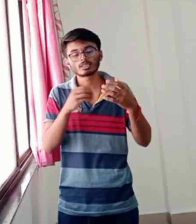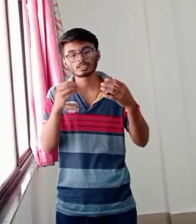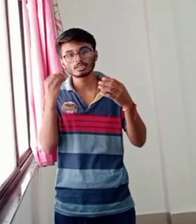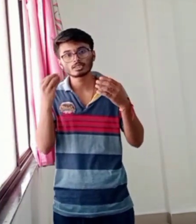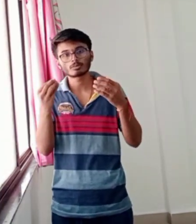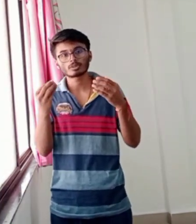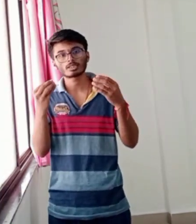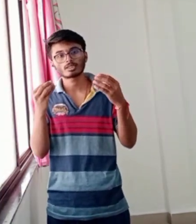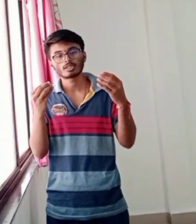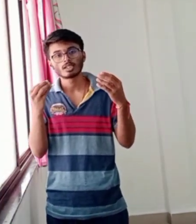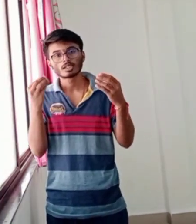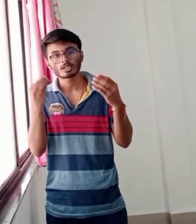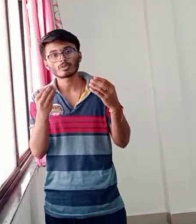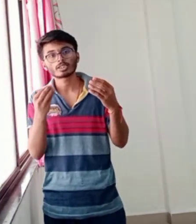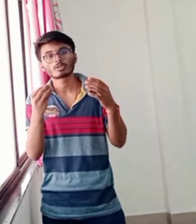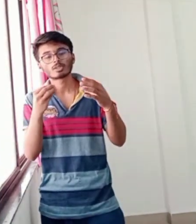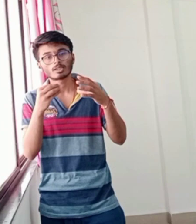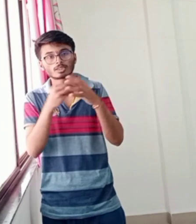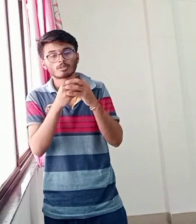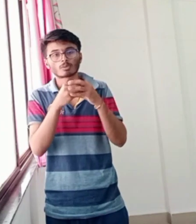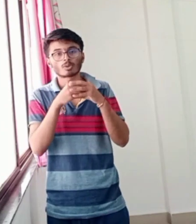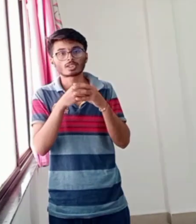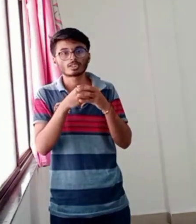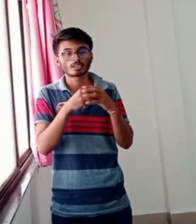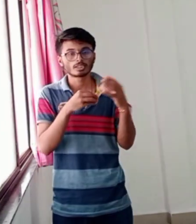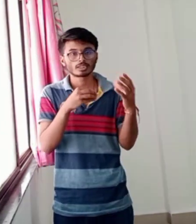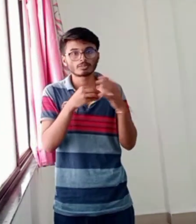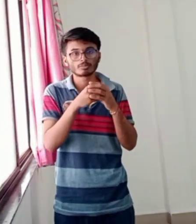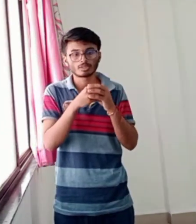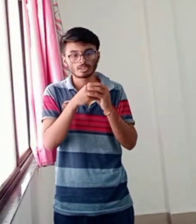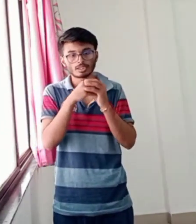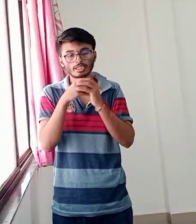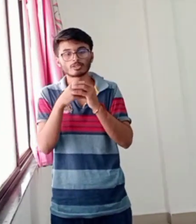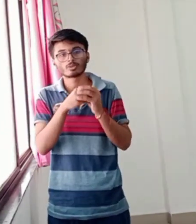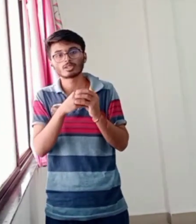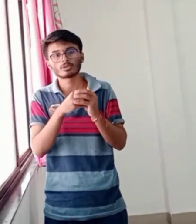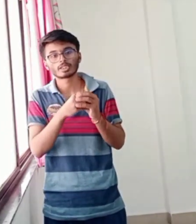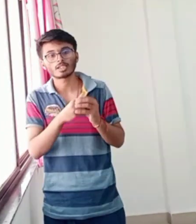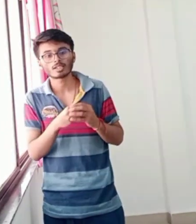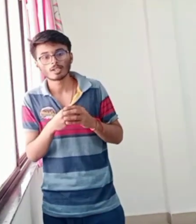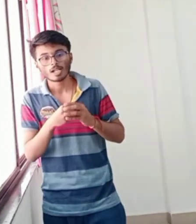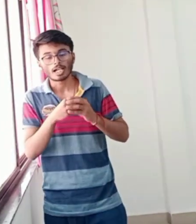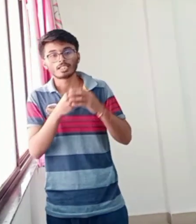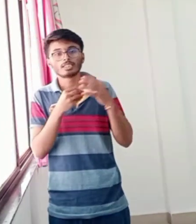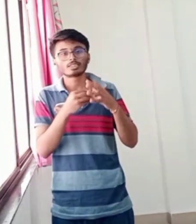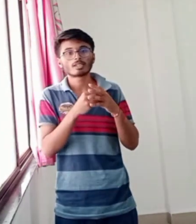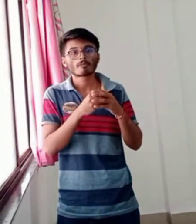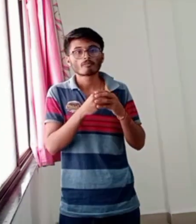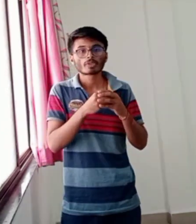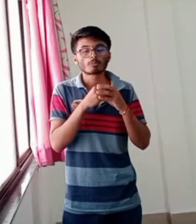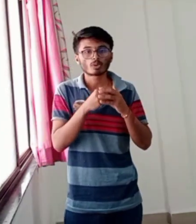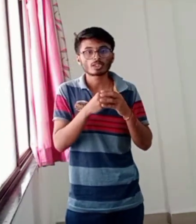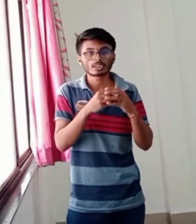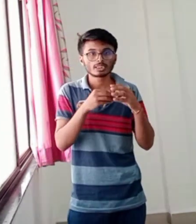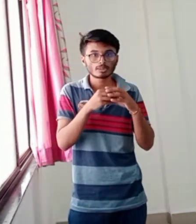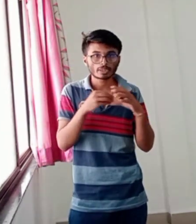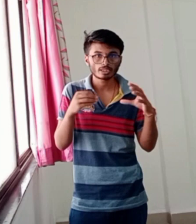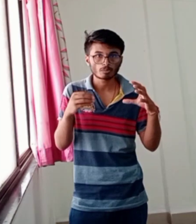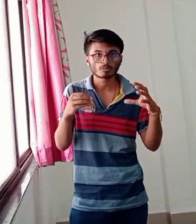this substrate convert into the product. Enzyme that doing that, and this product then separated from the